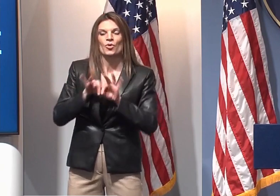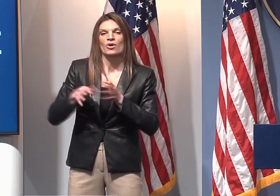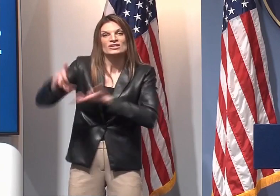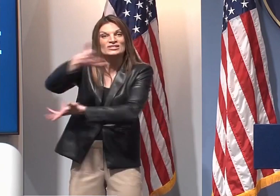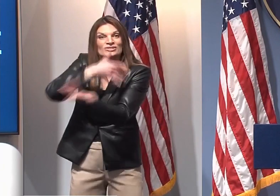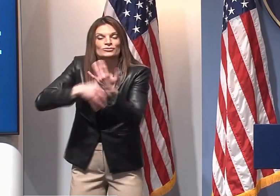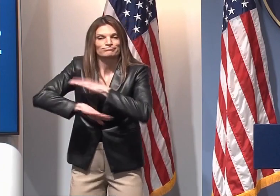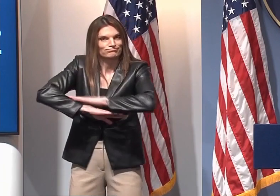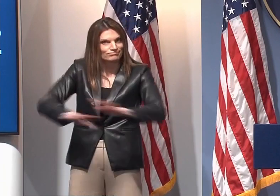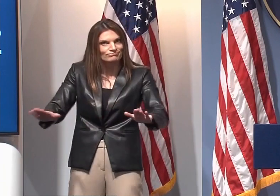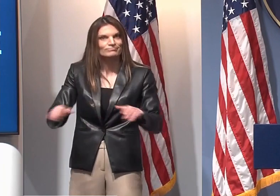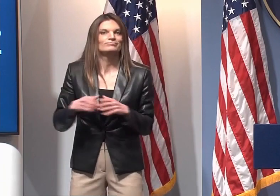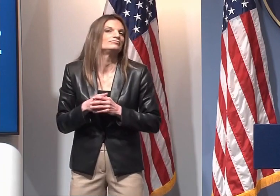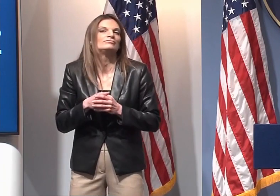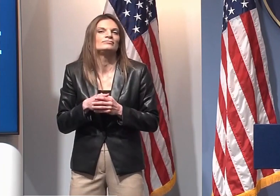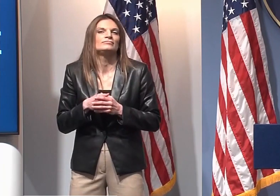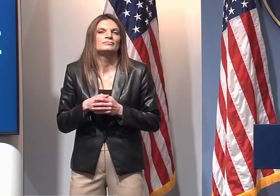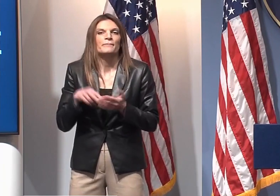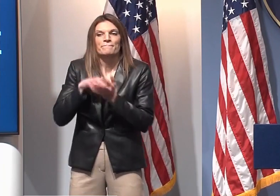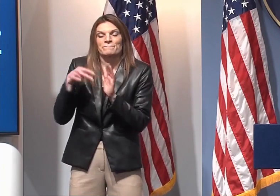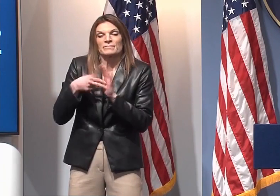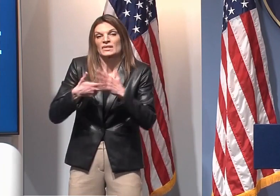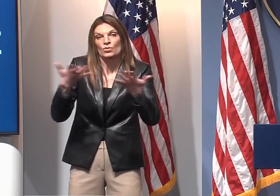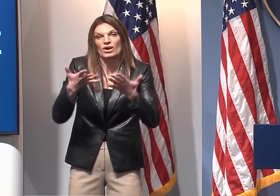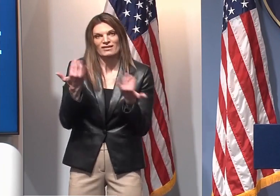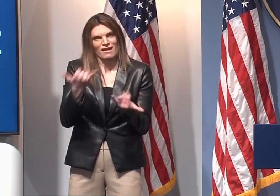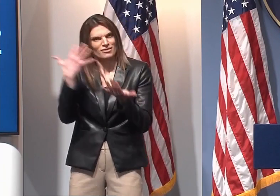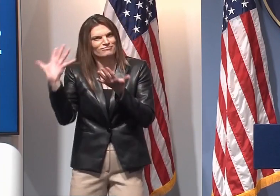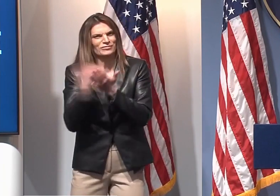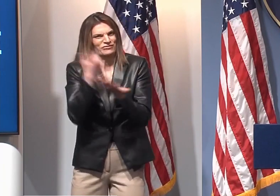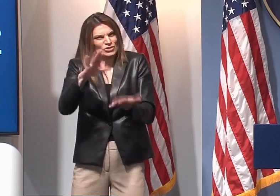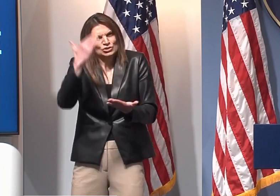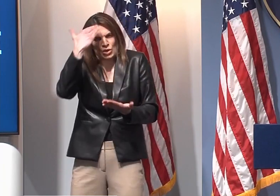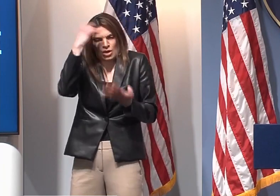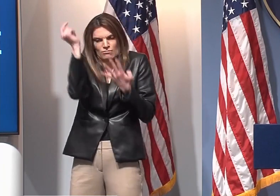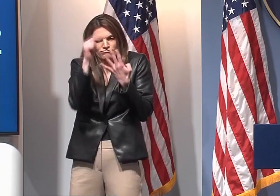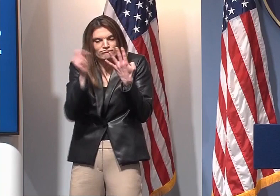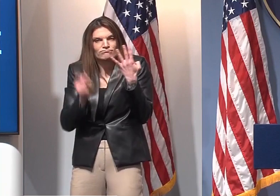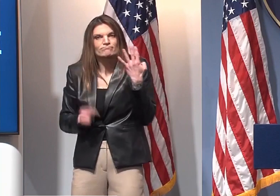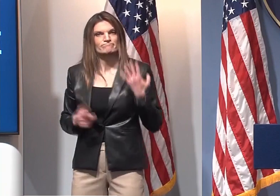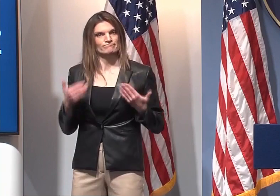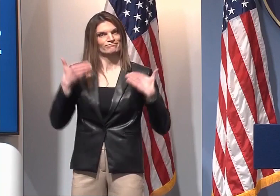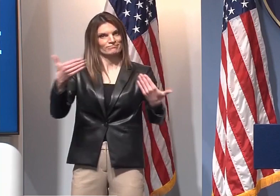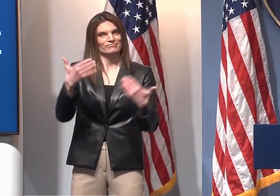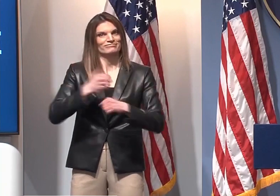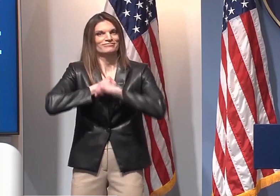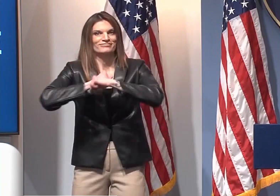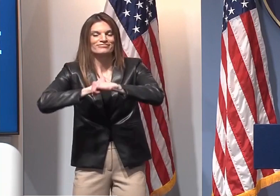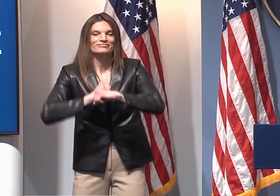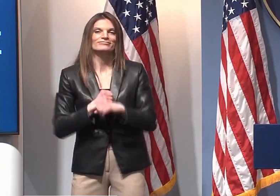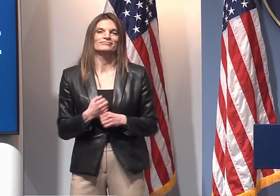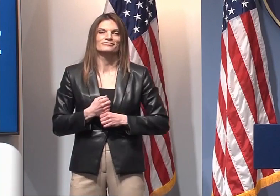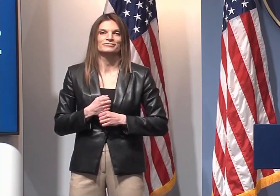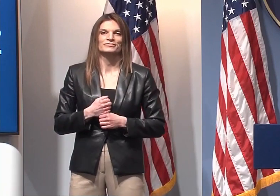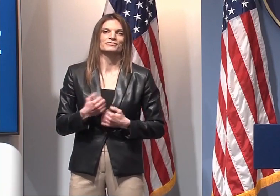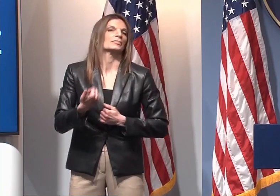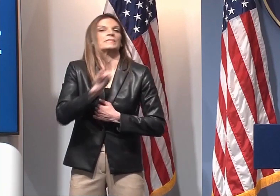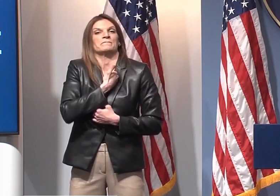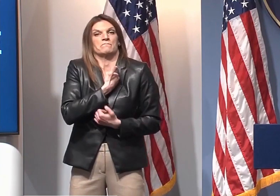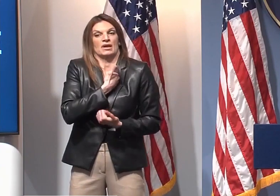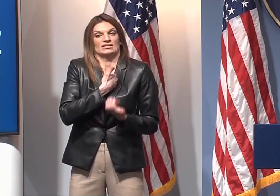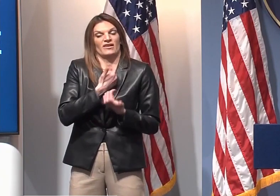everyone in Michigan to do their part. Utilize this knowledge to keep yourself safe, to keep our communities safe. My